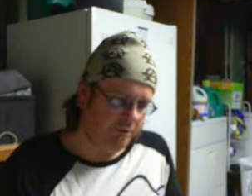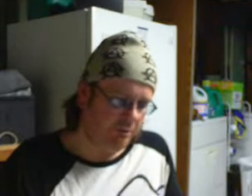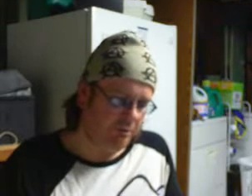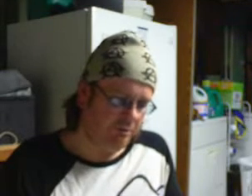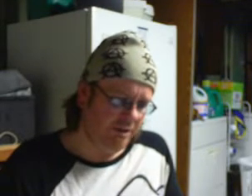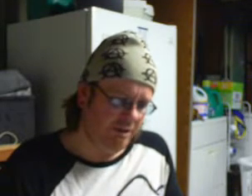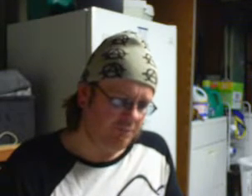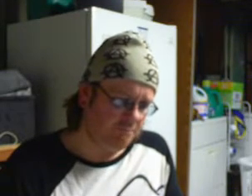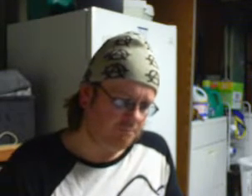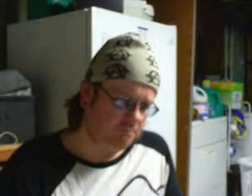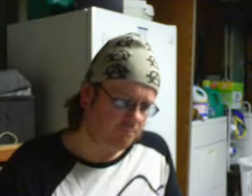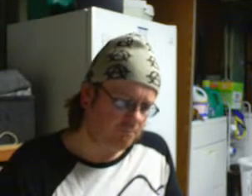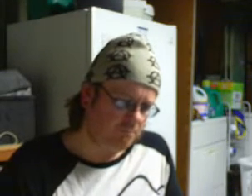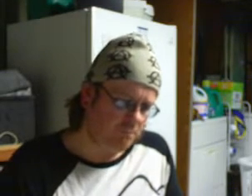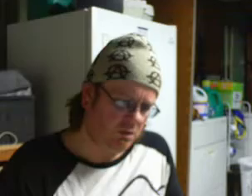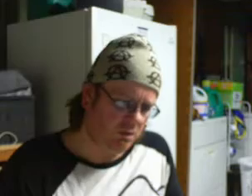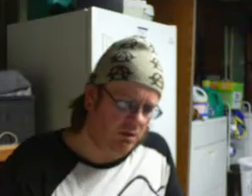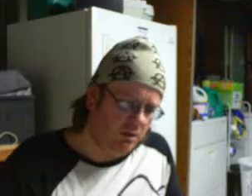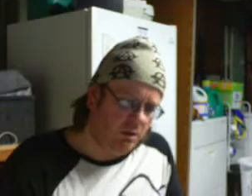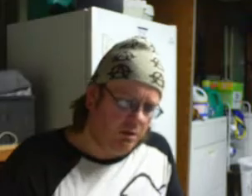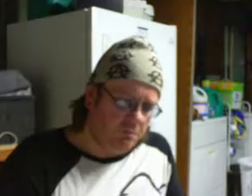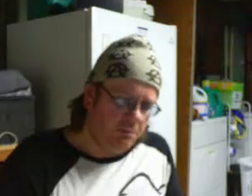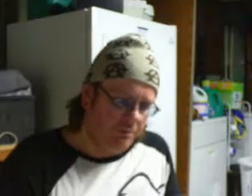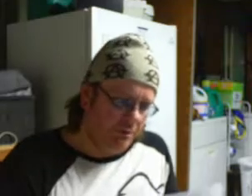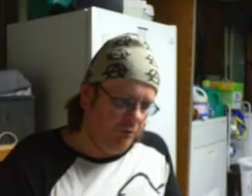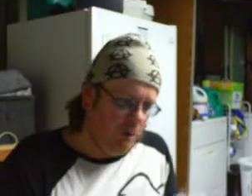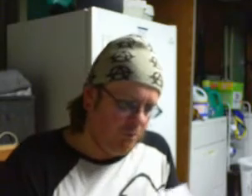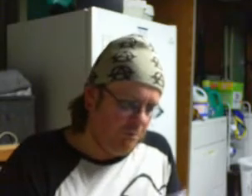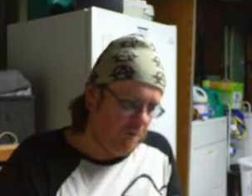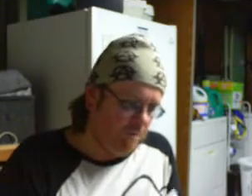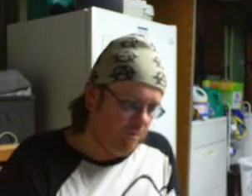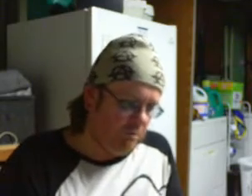everything leaves. But we're going to talk about